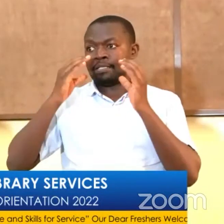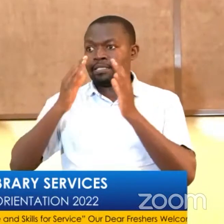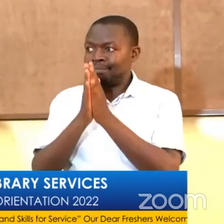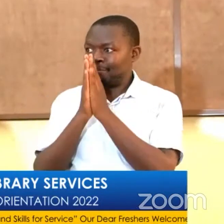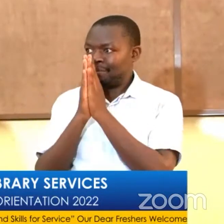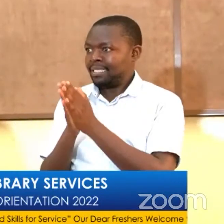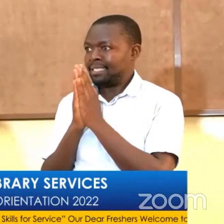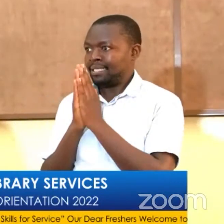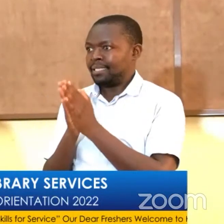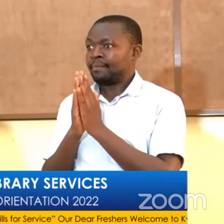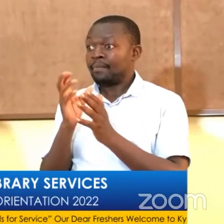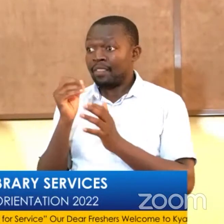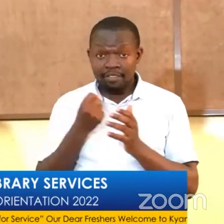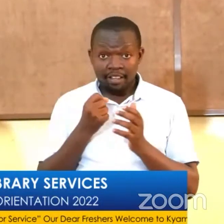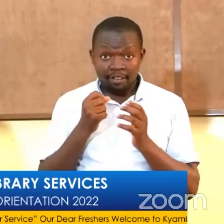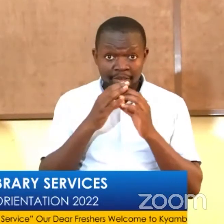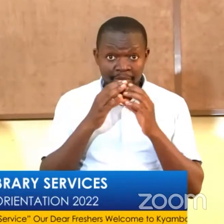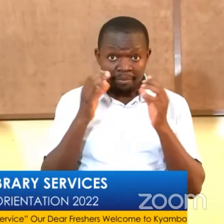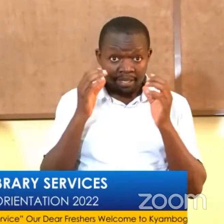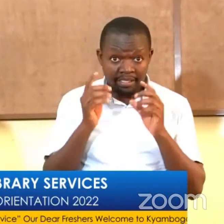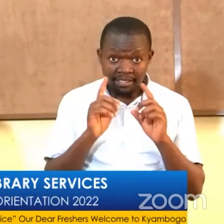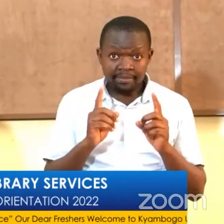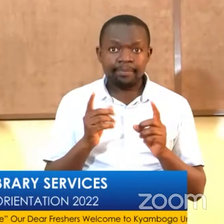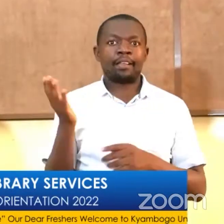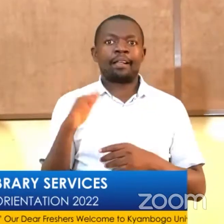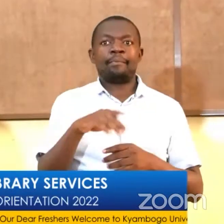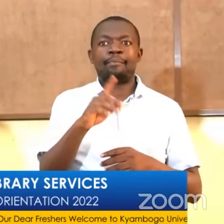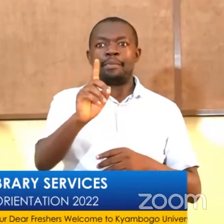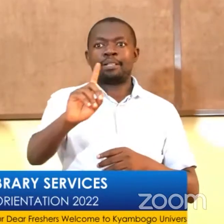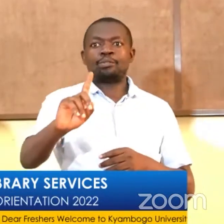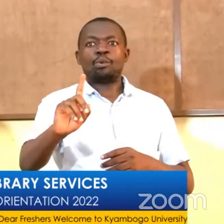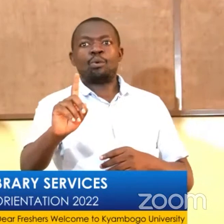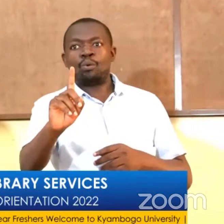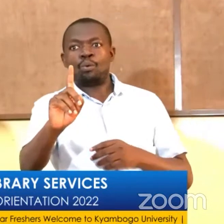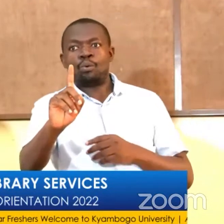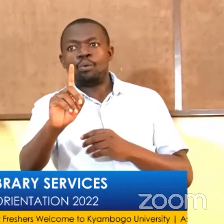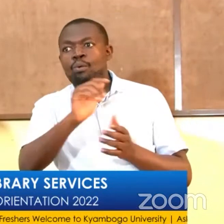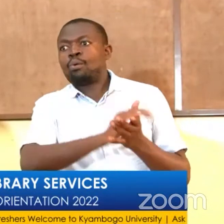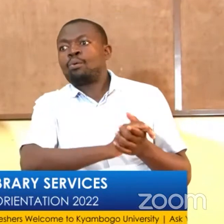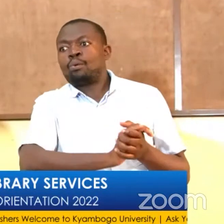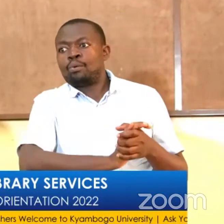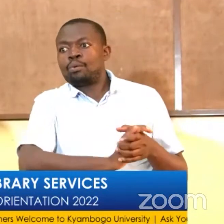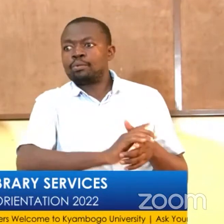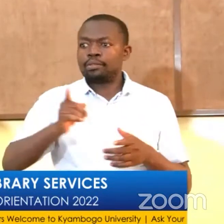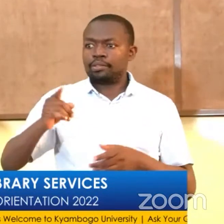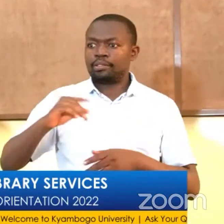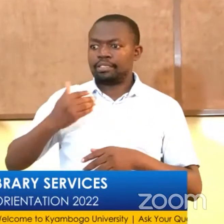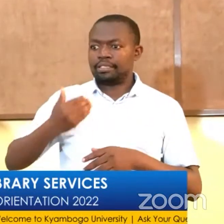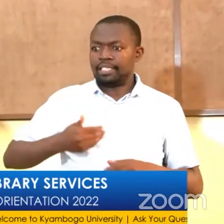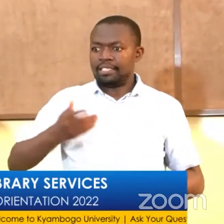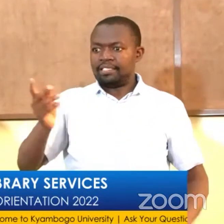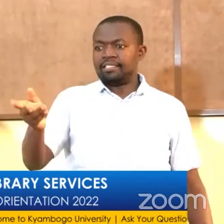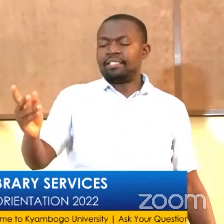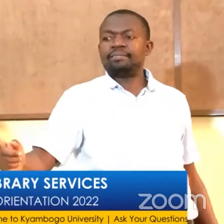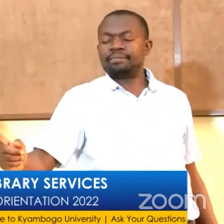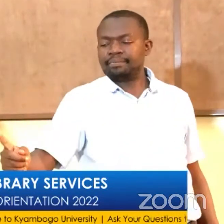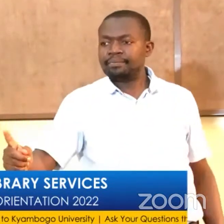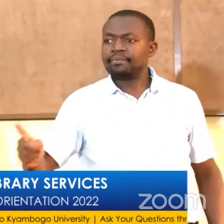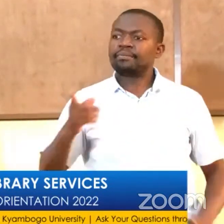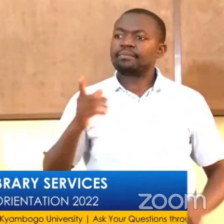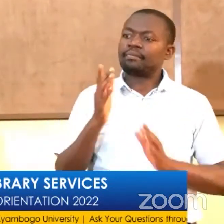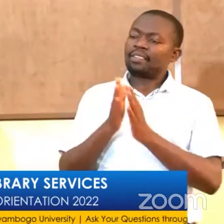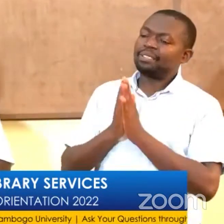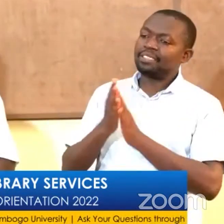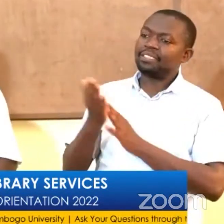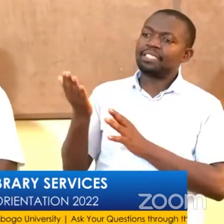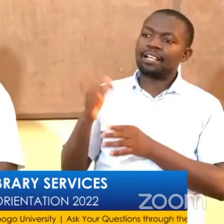have a mask, don't come to the session. This lady here, please, don't come to this